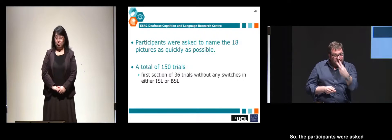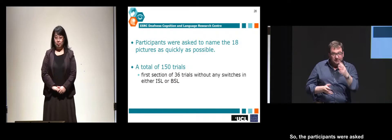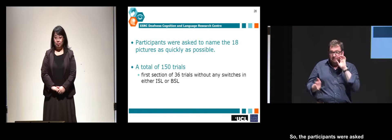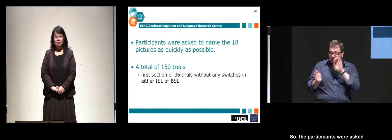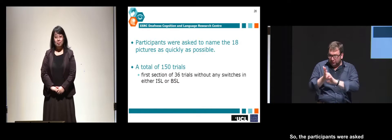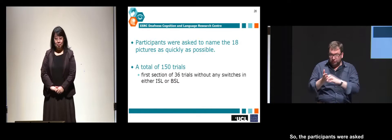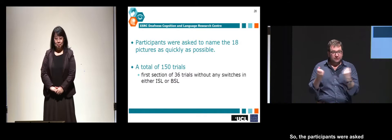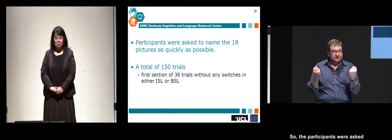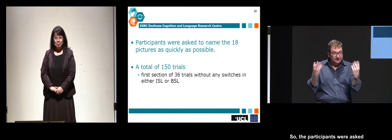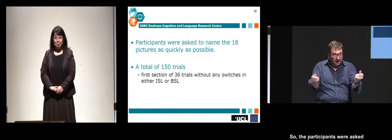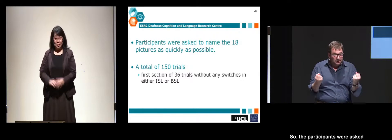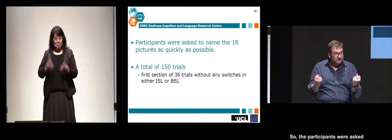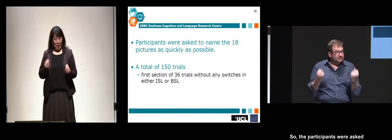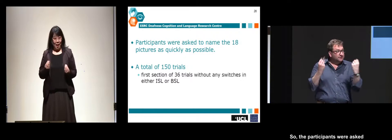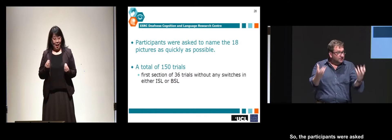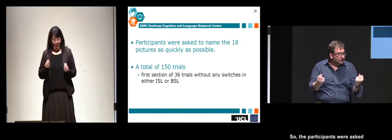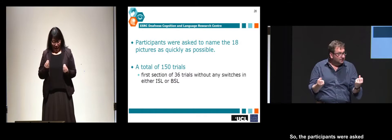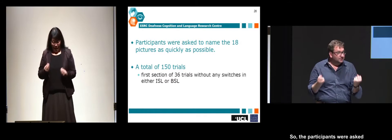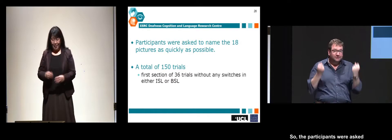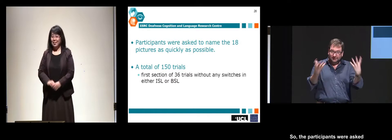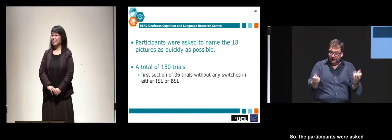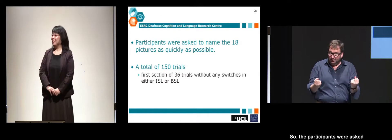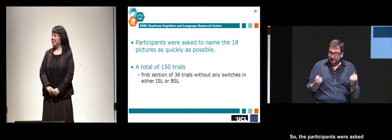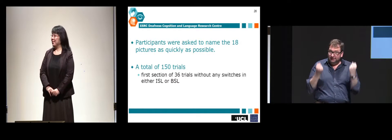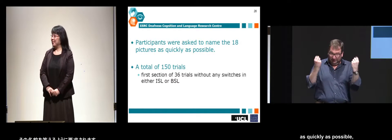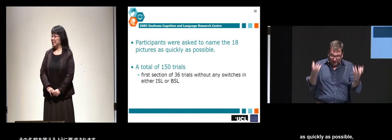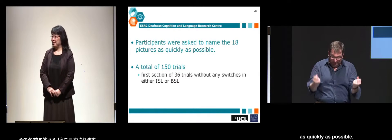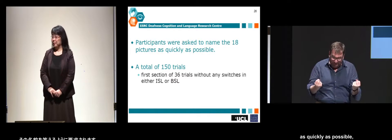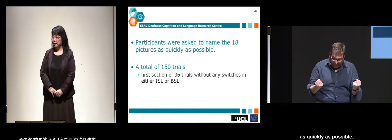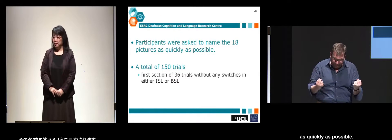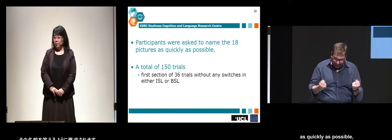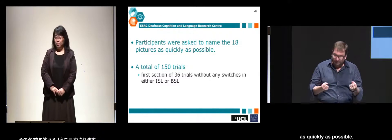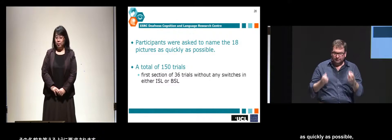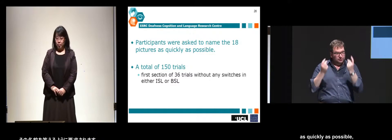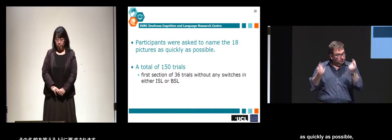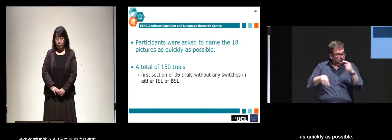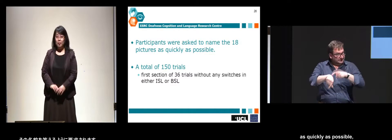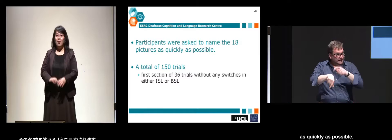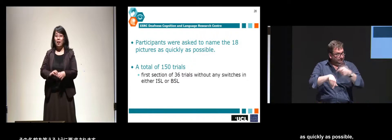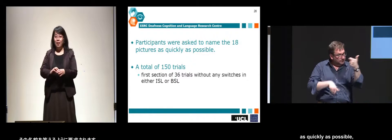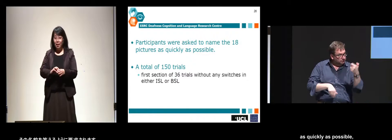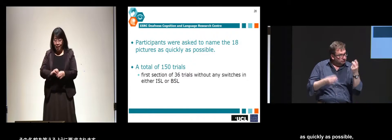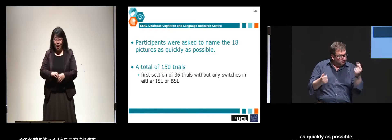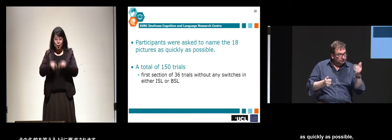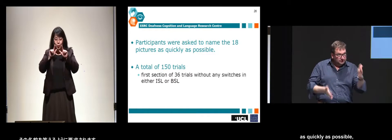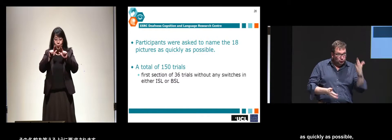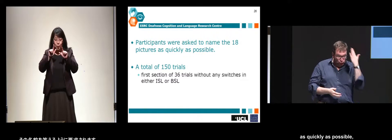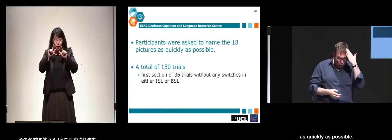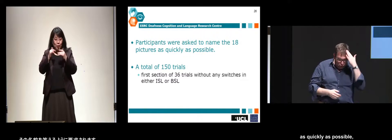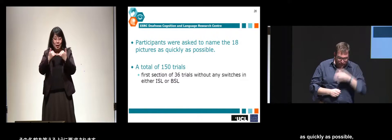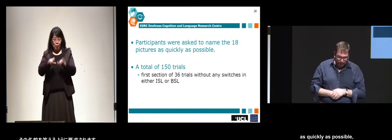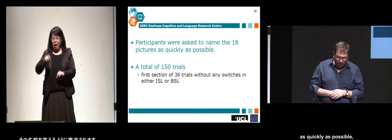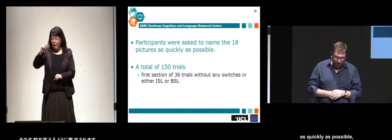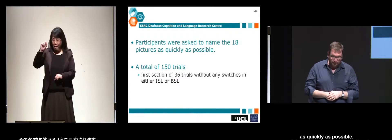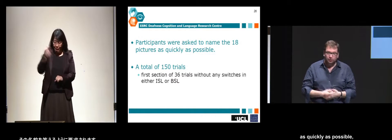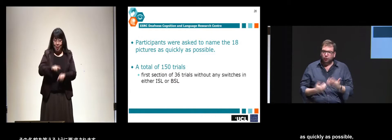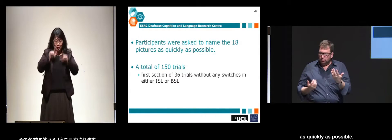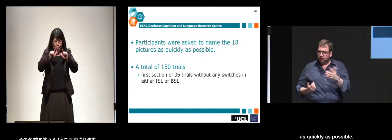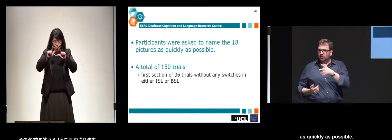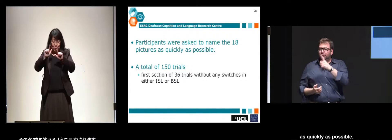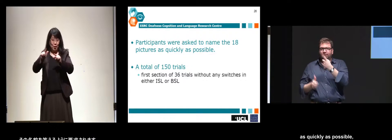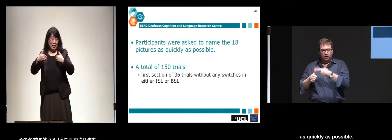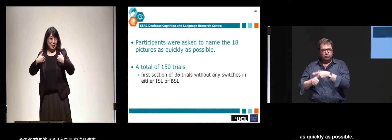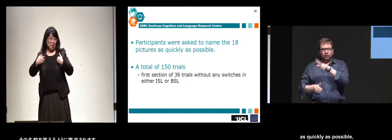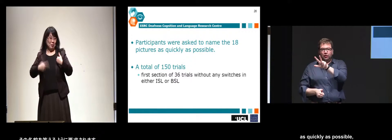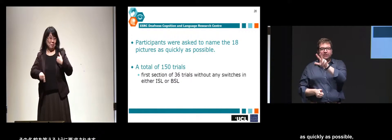So the participants were asked to name the 18 pictures as quickly as possible, and their response times